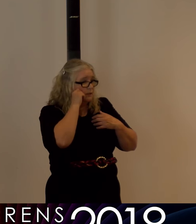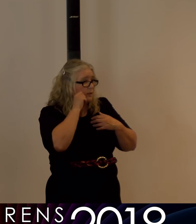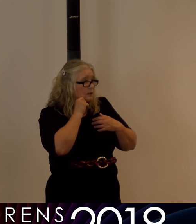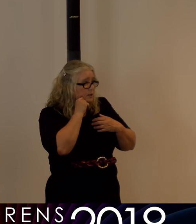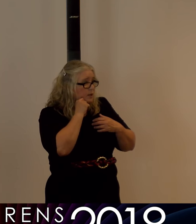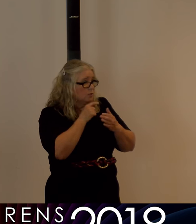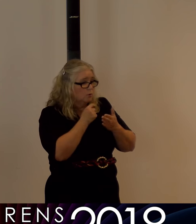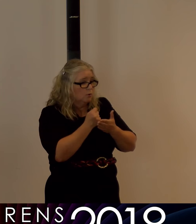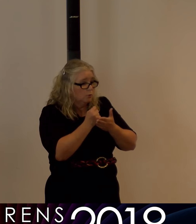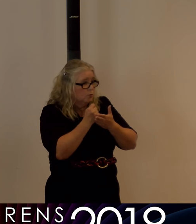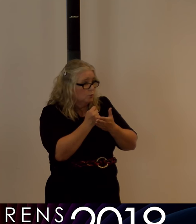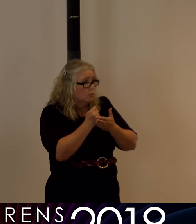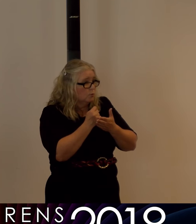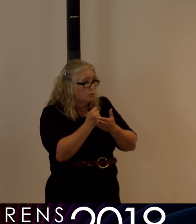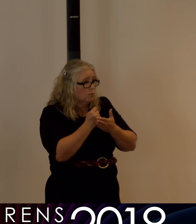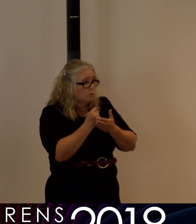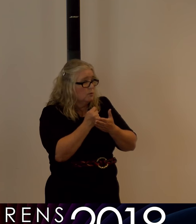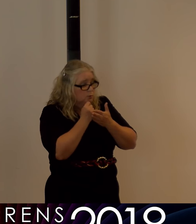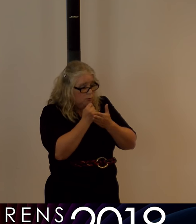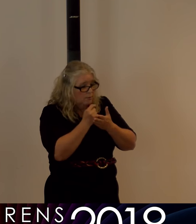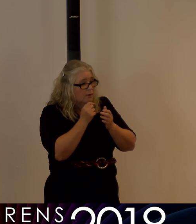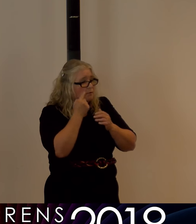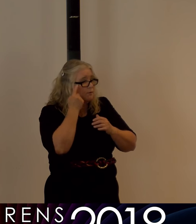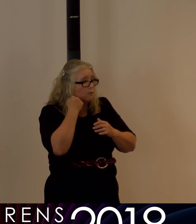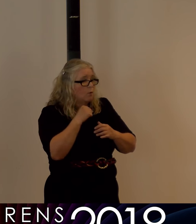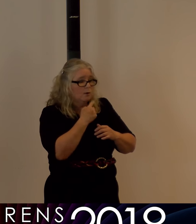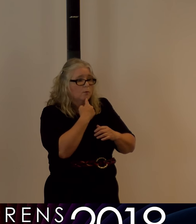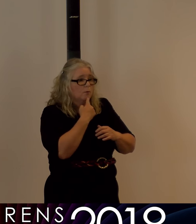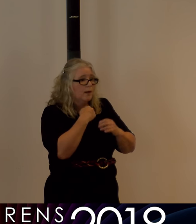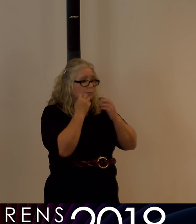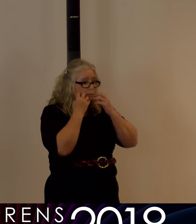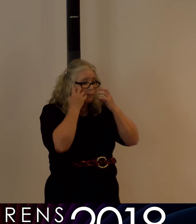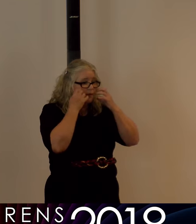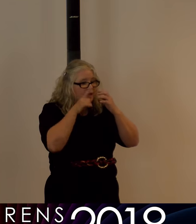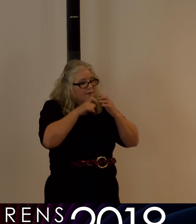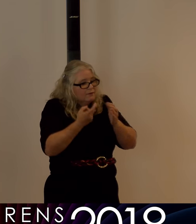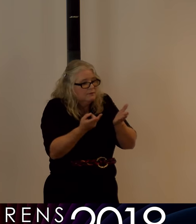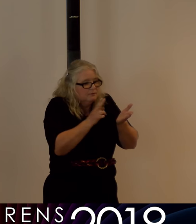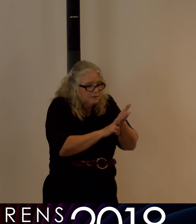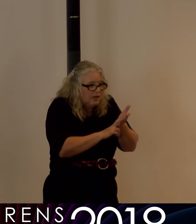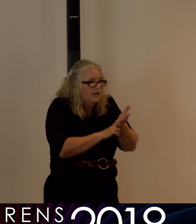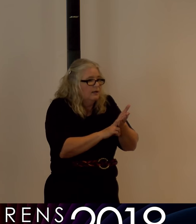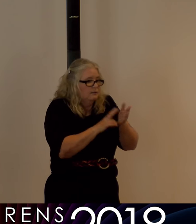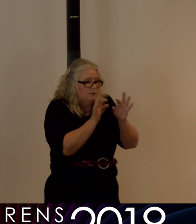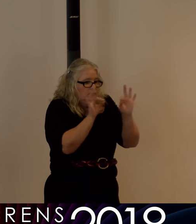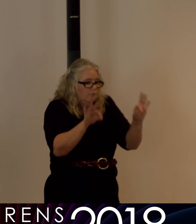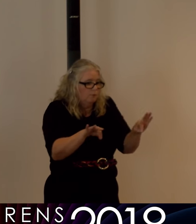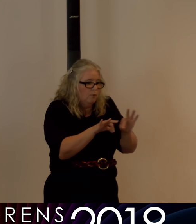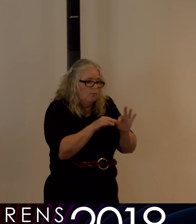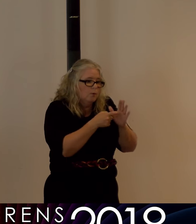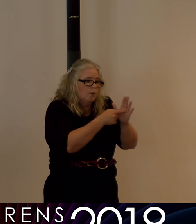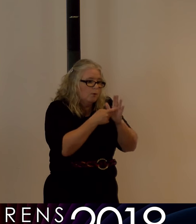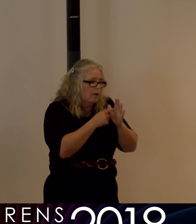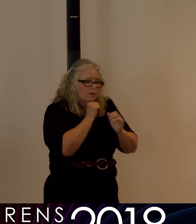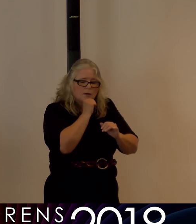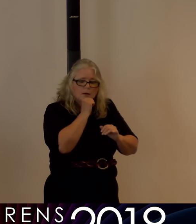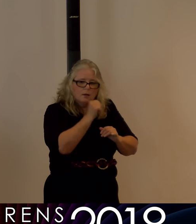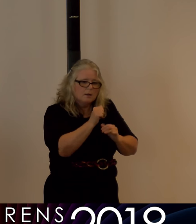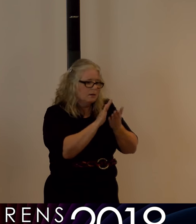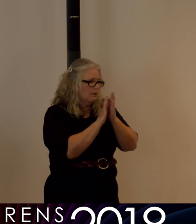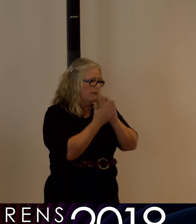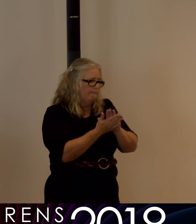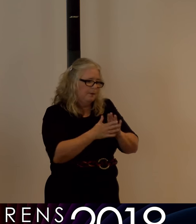have to sign forms that require them to not get pregnant. The FDA requires